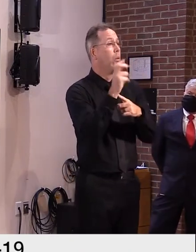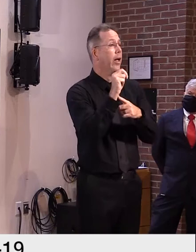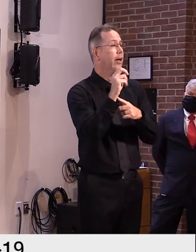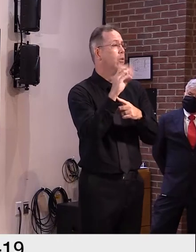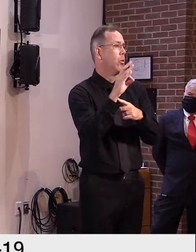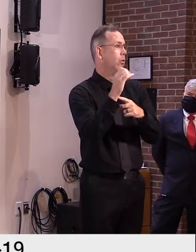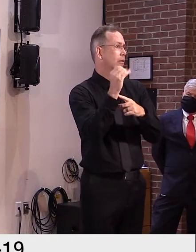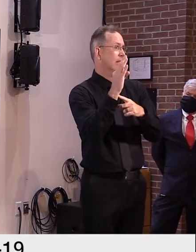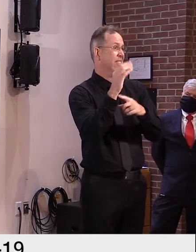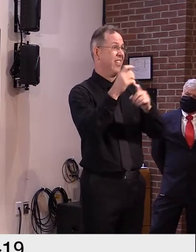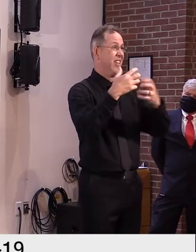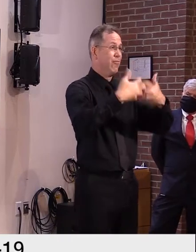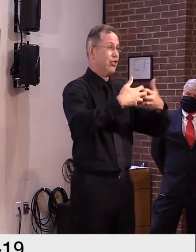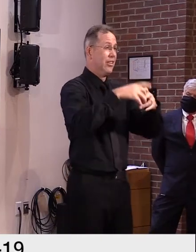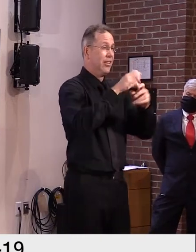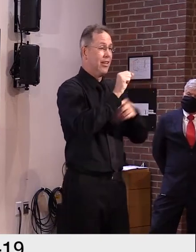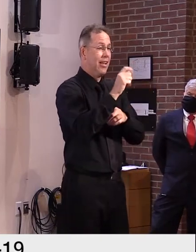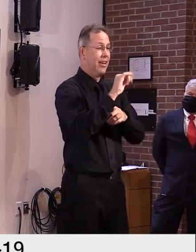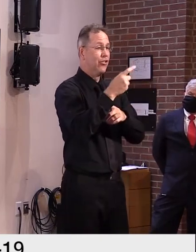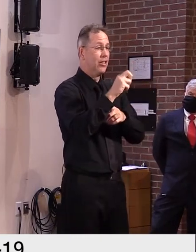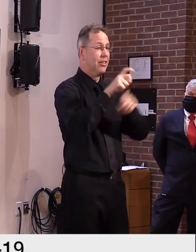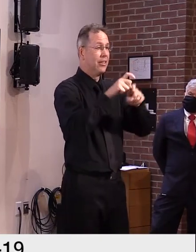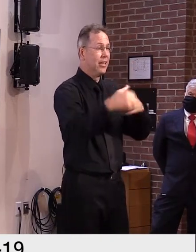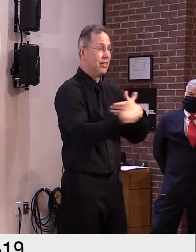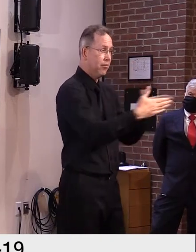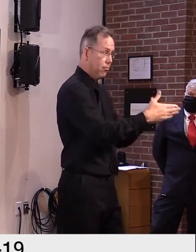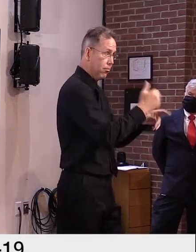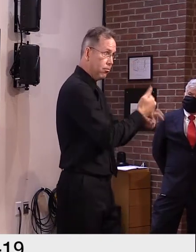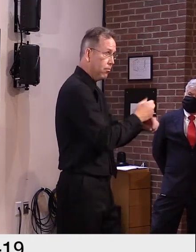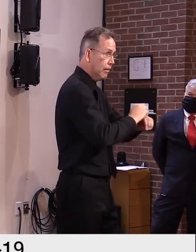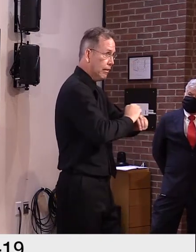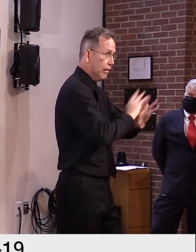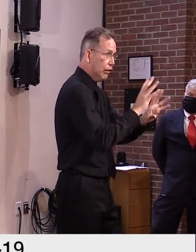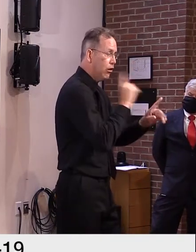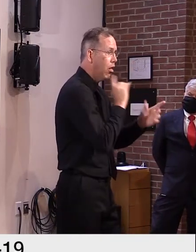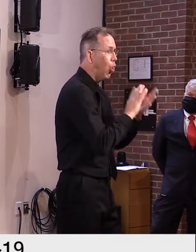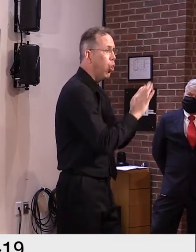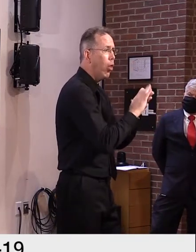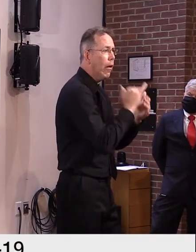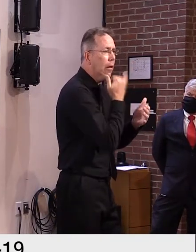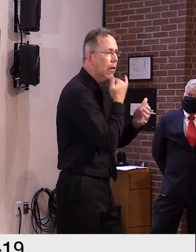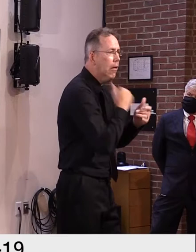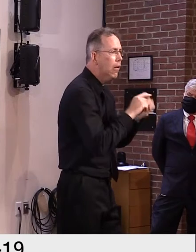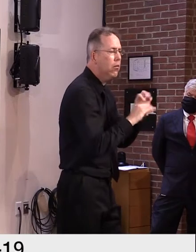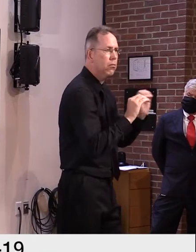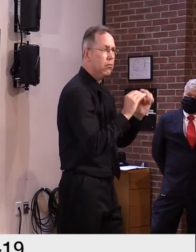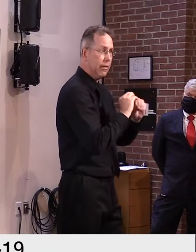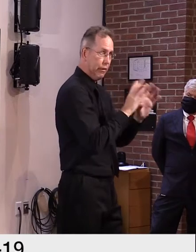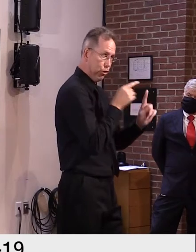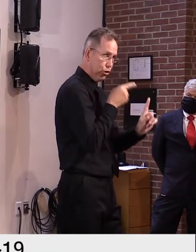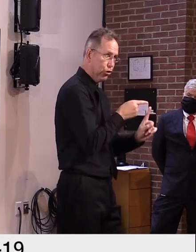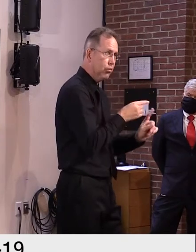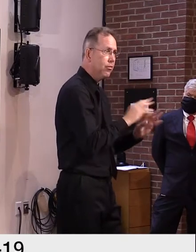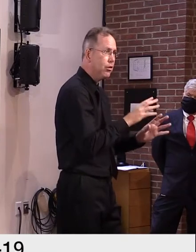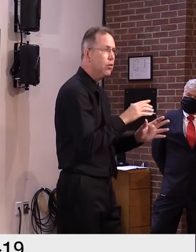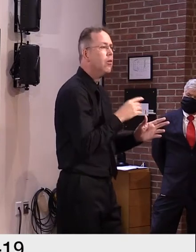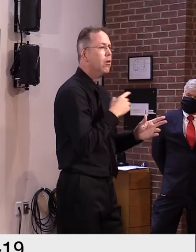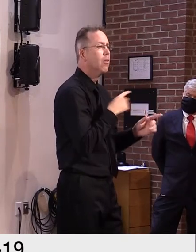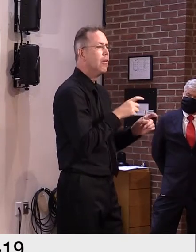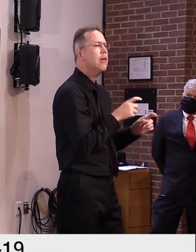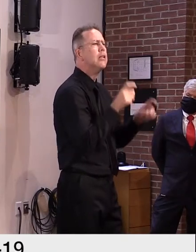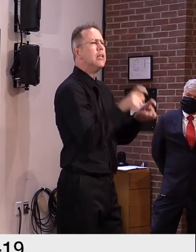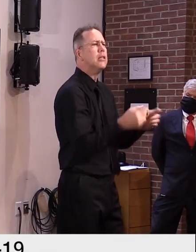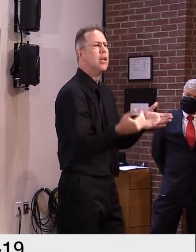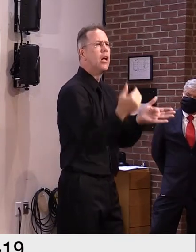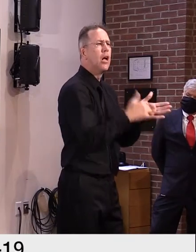settings, and we've been very clear about this, they would have to be on a repetitive, periodic basis. Could